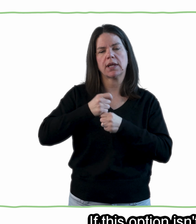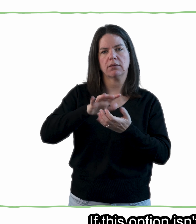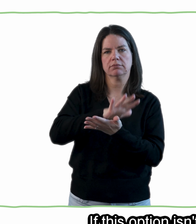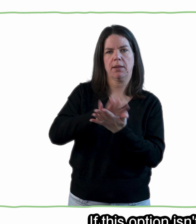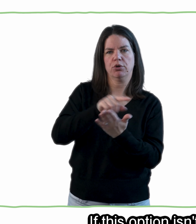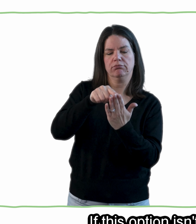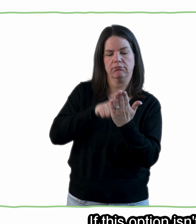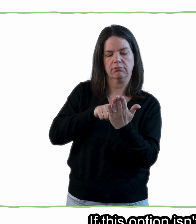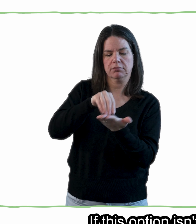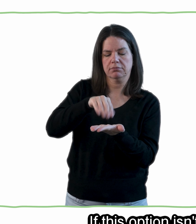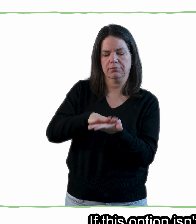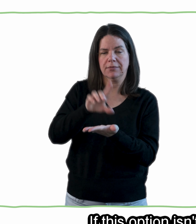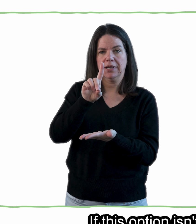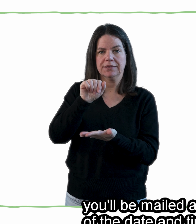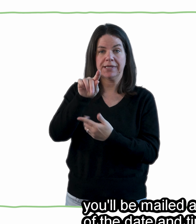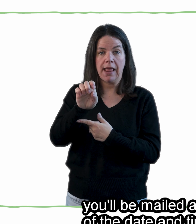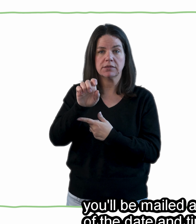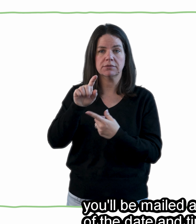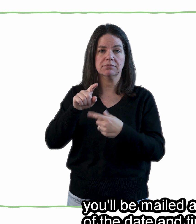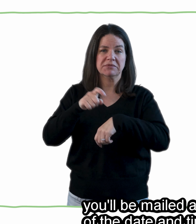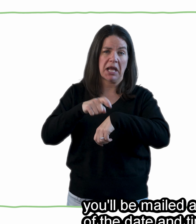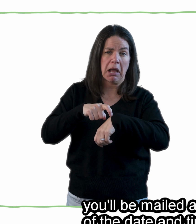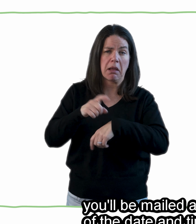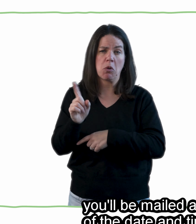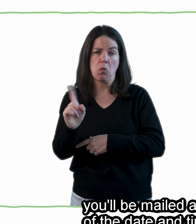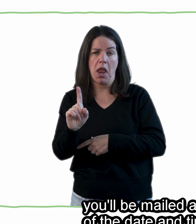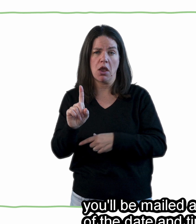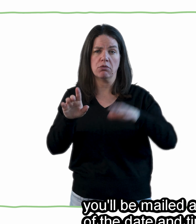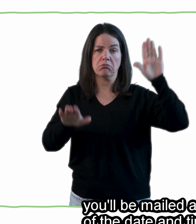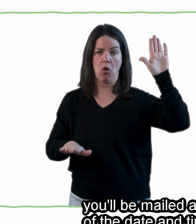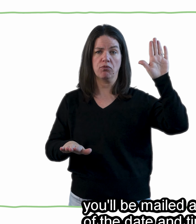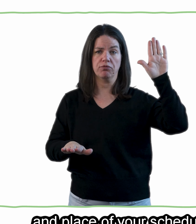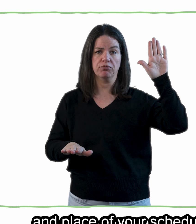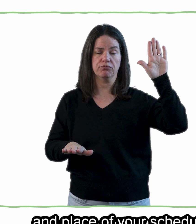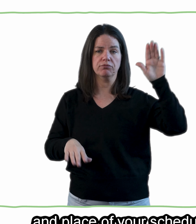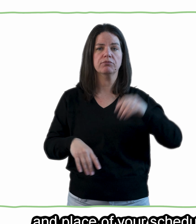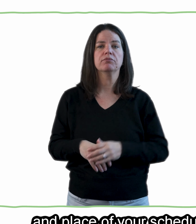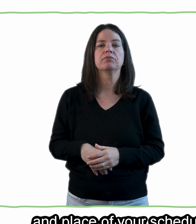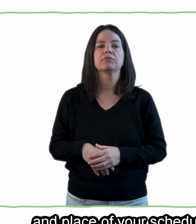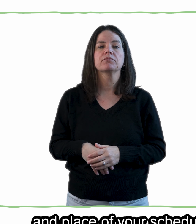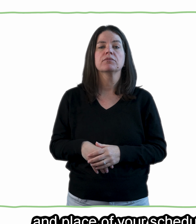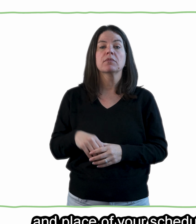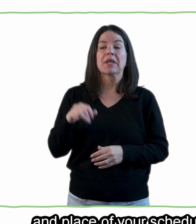option isn't available, you will be mailed a notification of the date and time and place of your scheduled oath